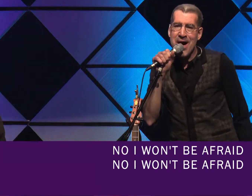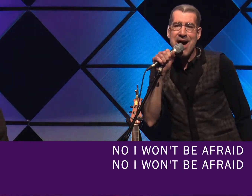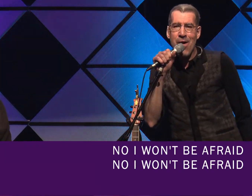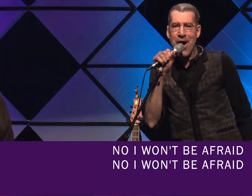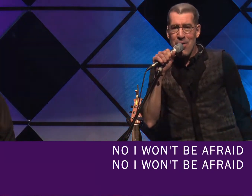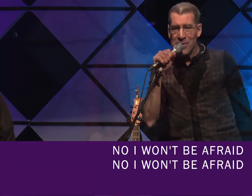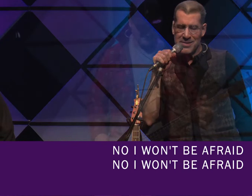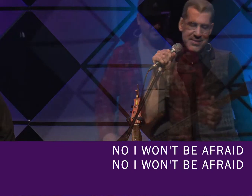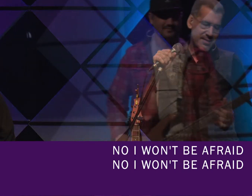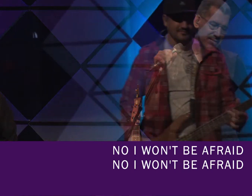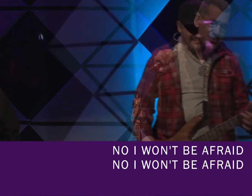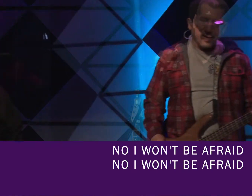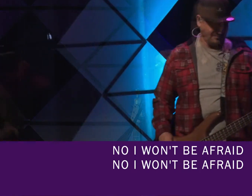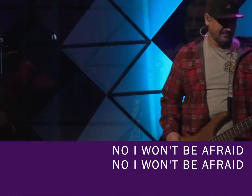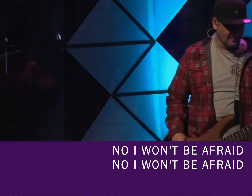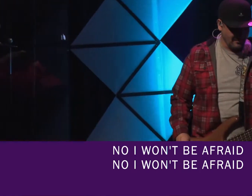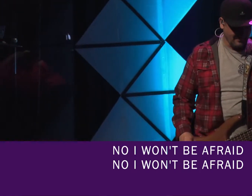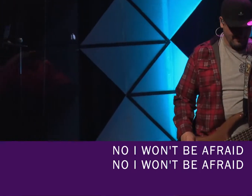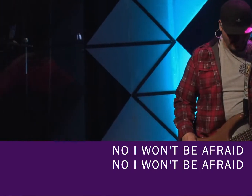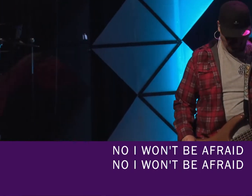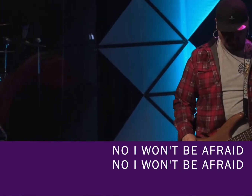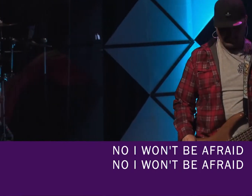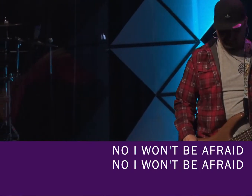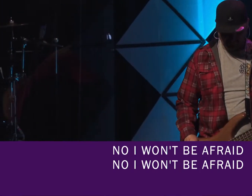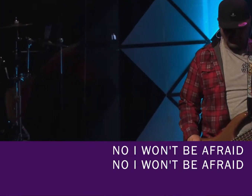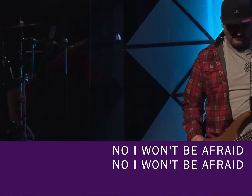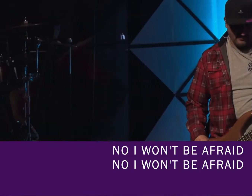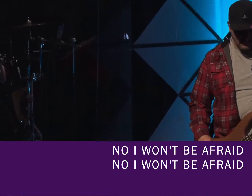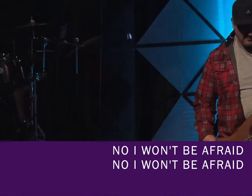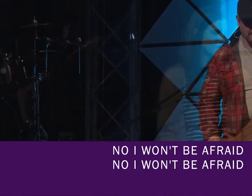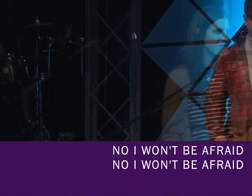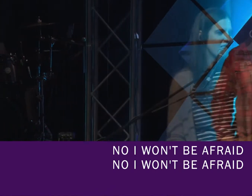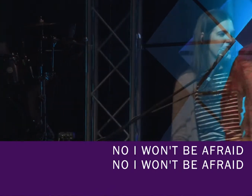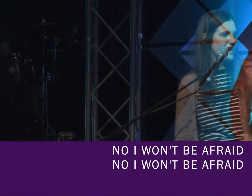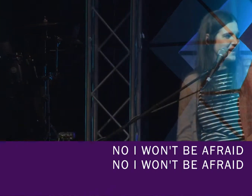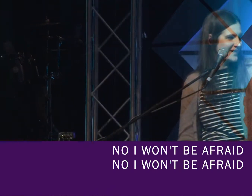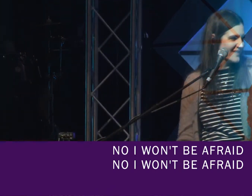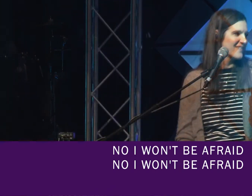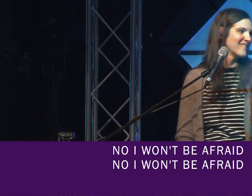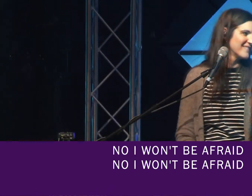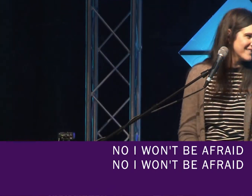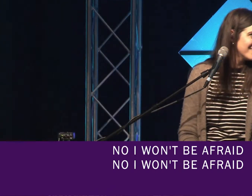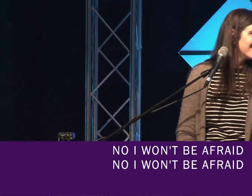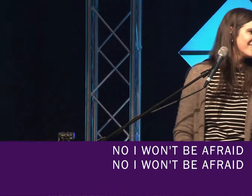No, I won't be afraid. No, I